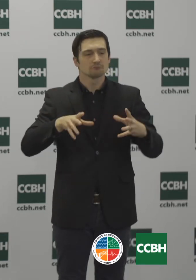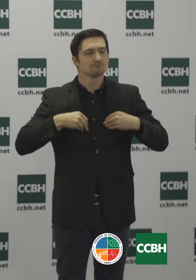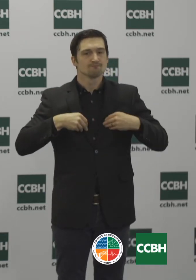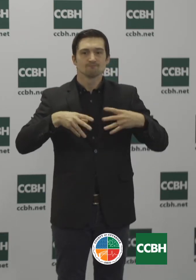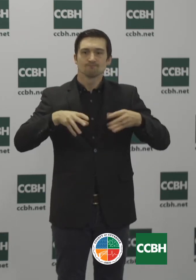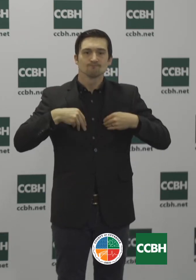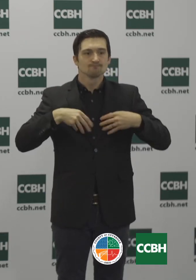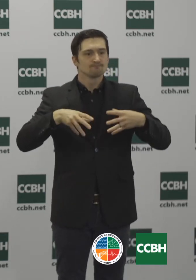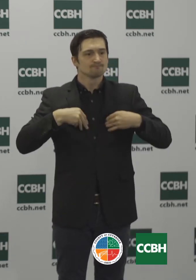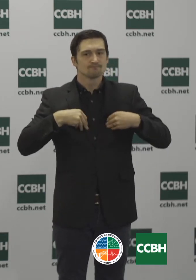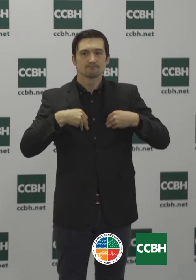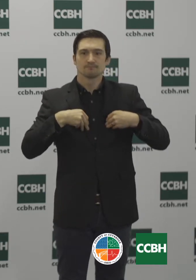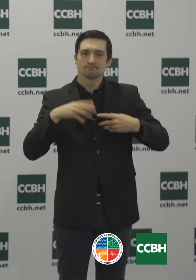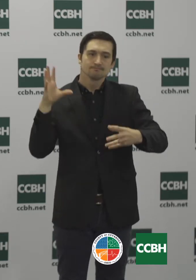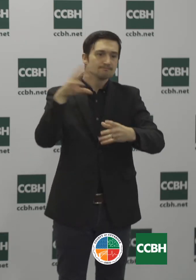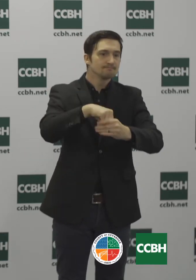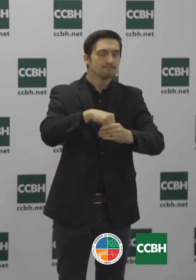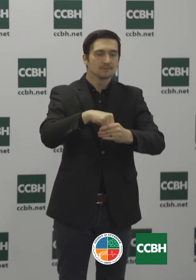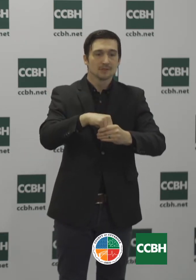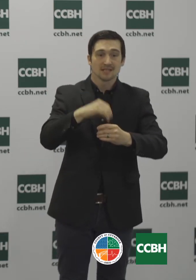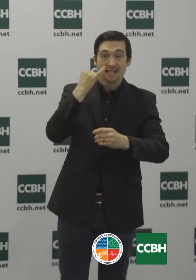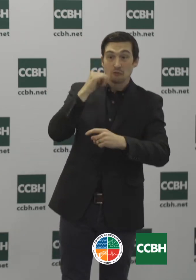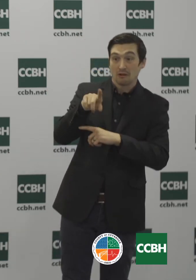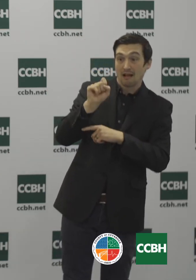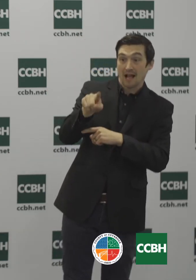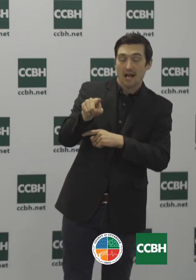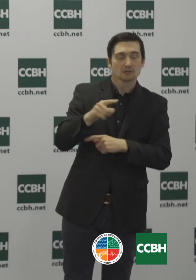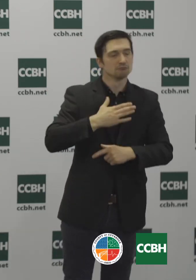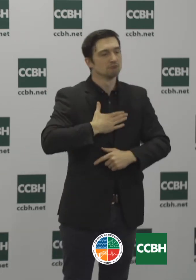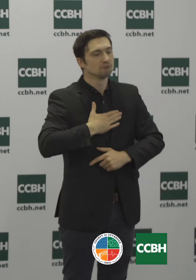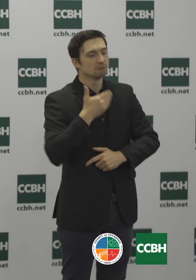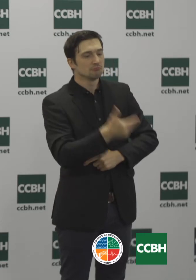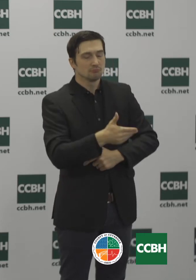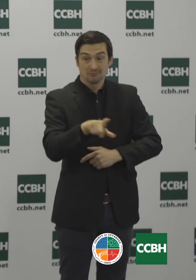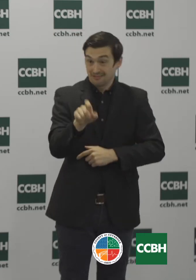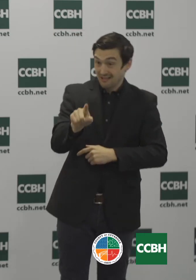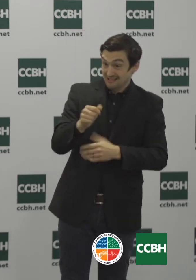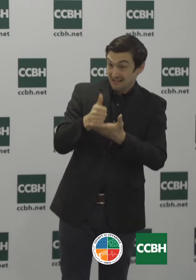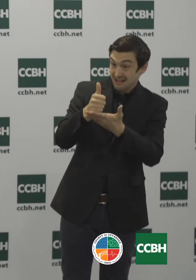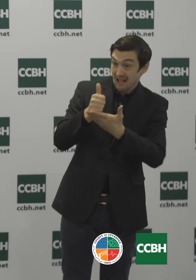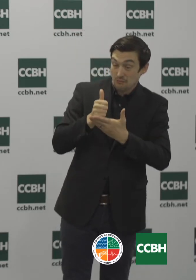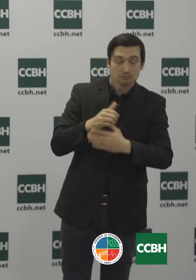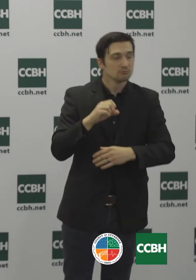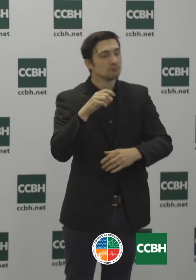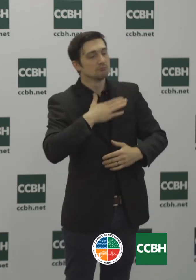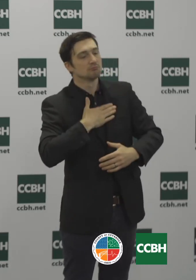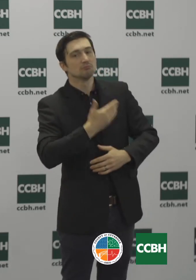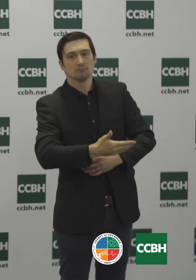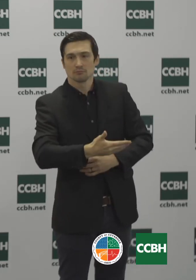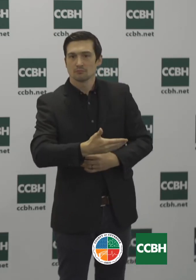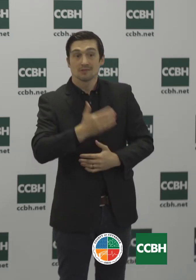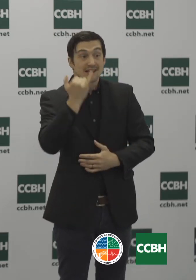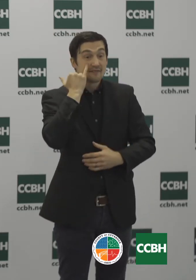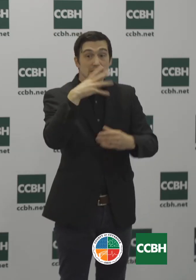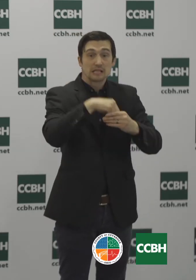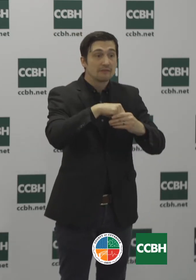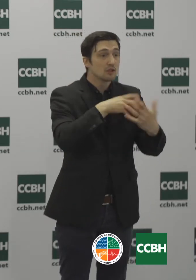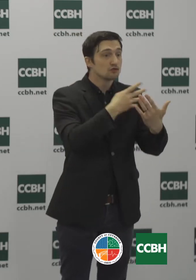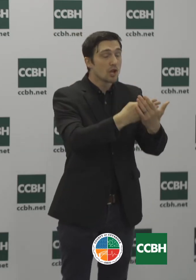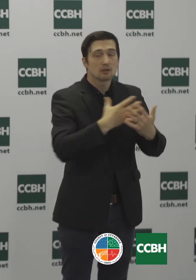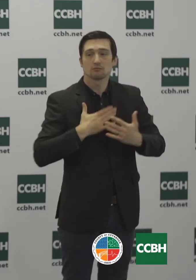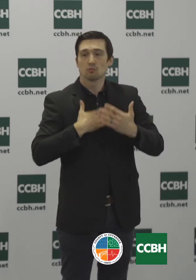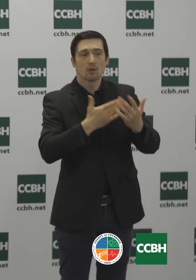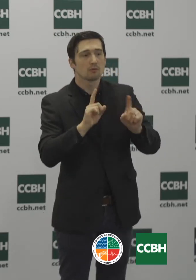and again. Each time that we've asked for more help, whether in our county jail or elsewhere throughout the